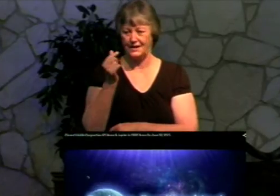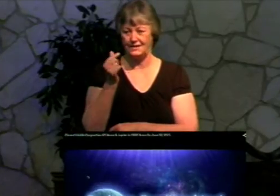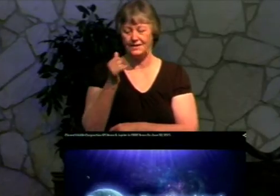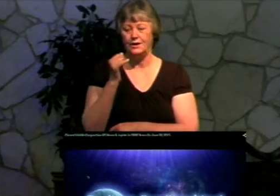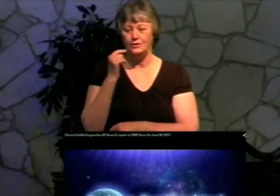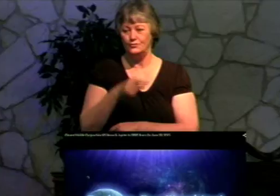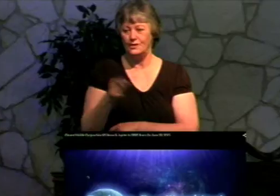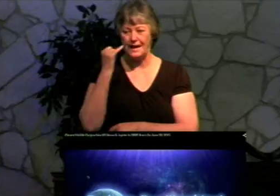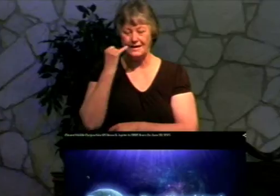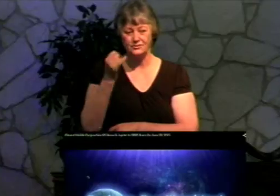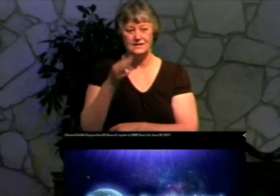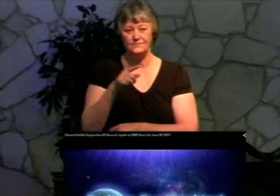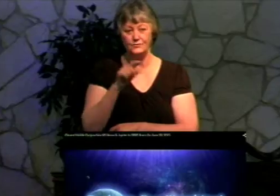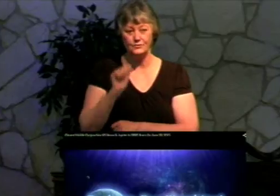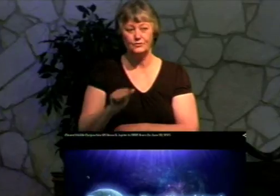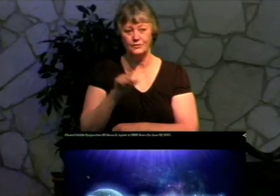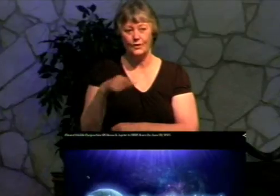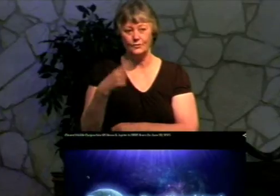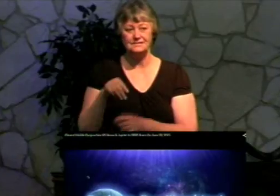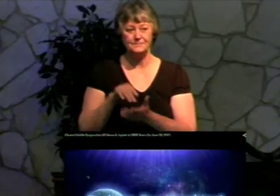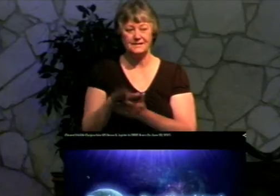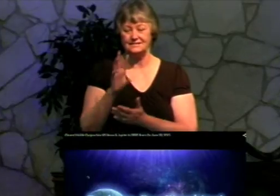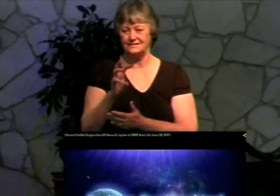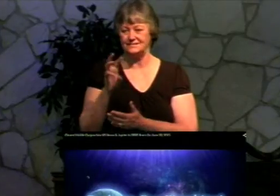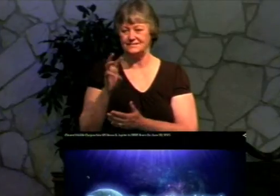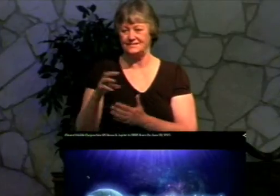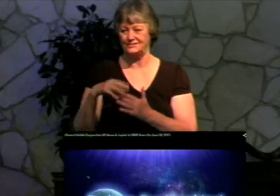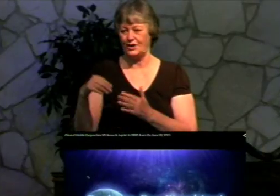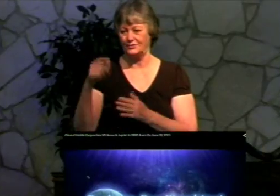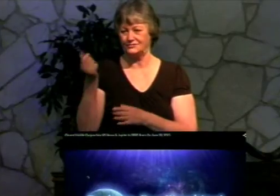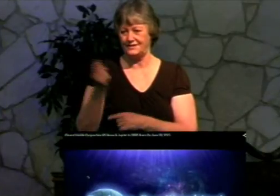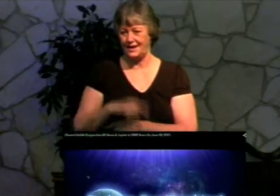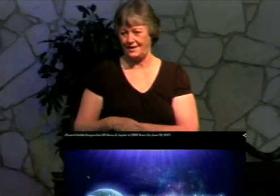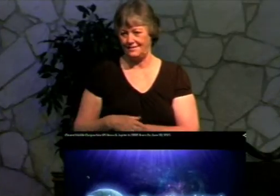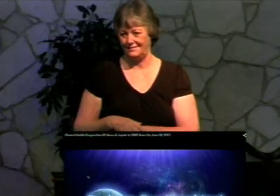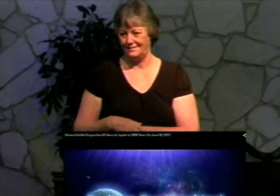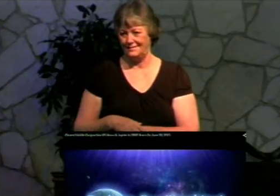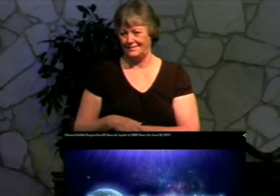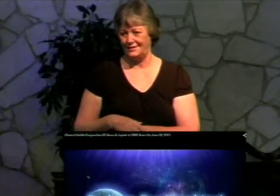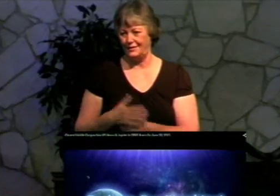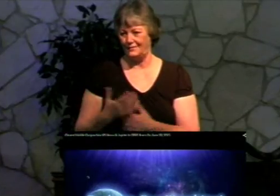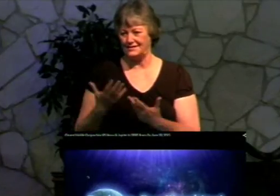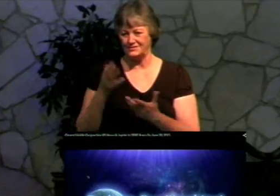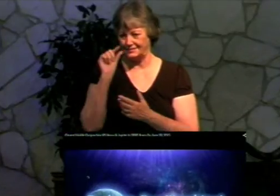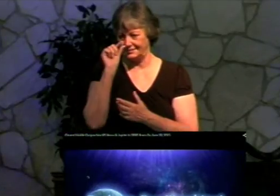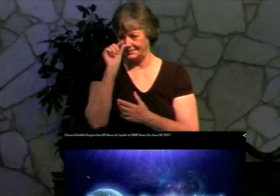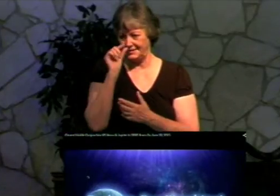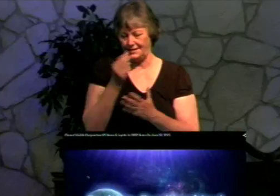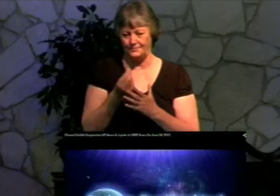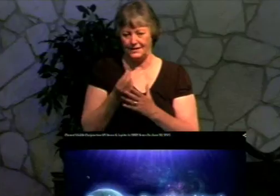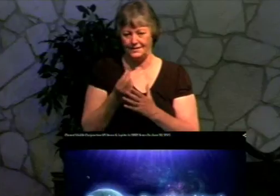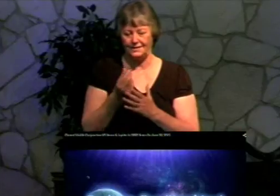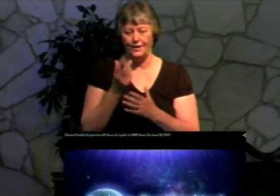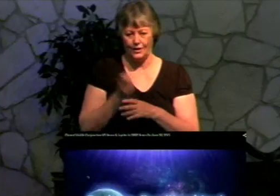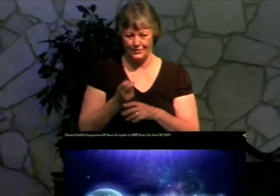money. You imagine if you could only spend $66 a day. You know, that's just a little bit of money. Hard